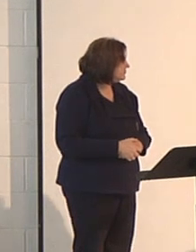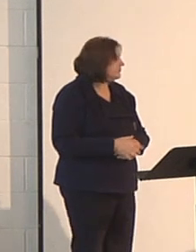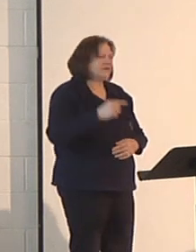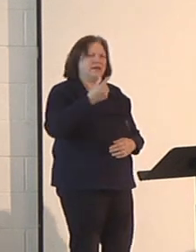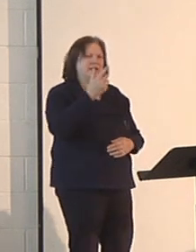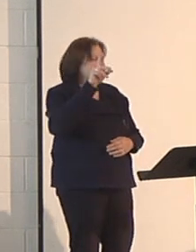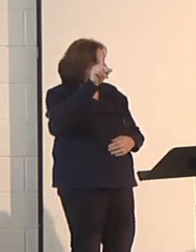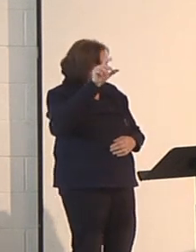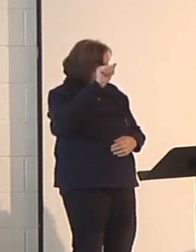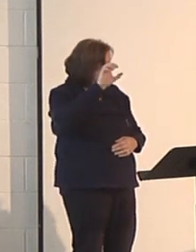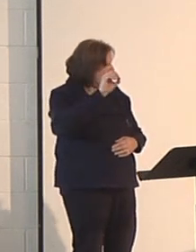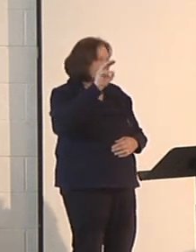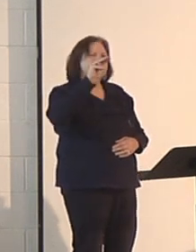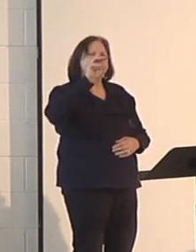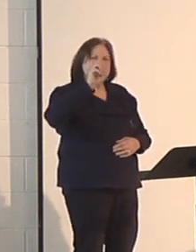Gao Mi Shang Xiong.